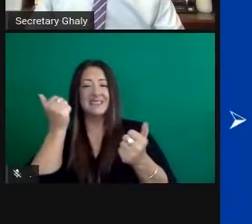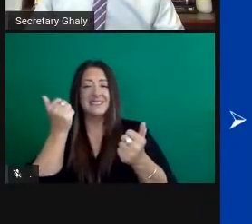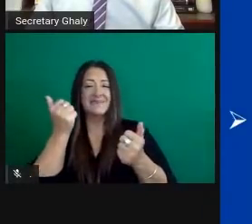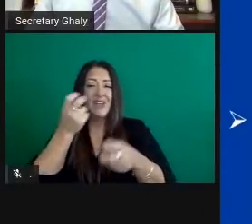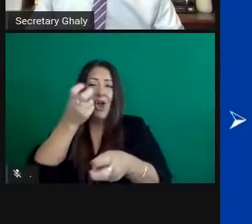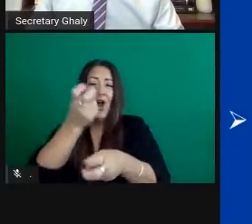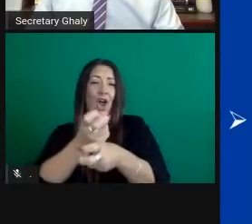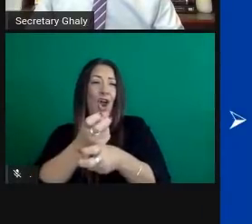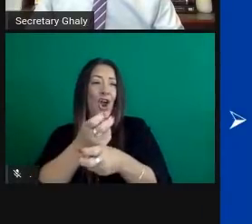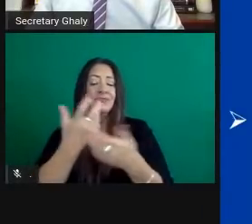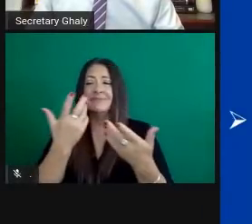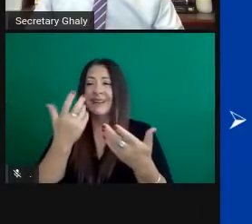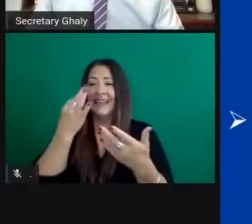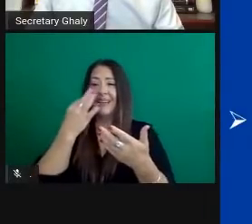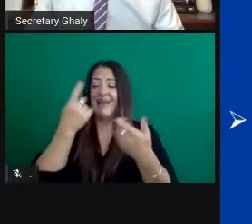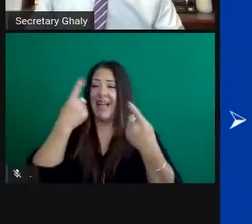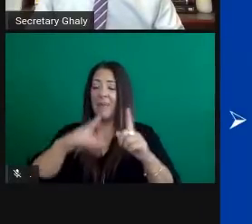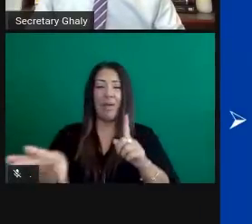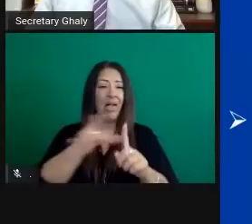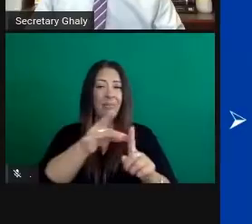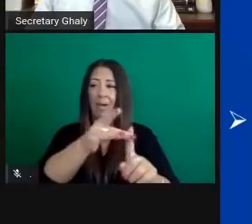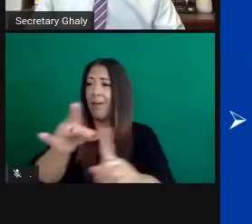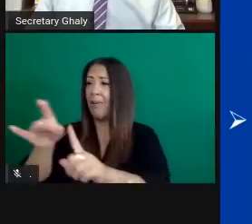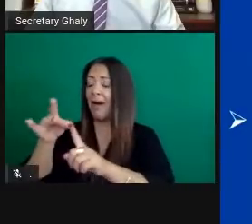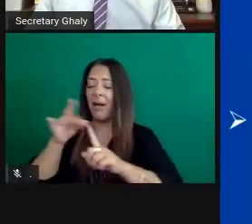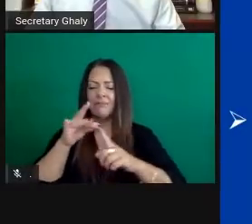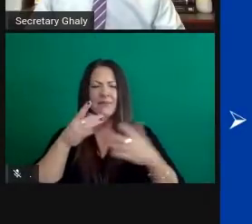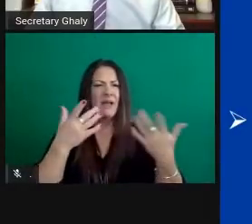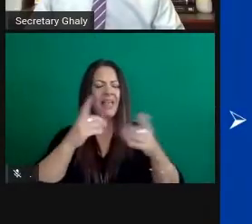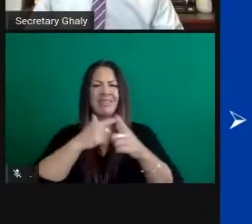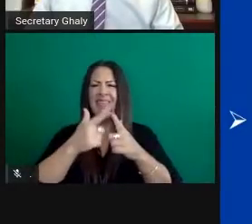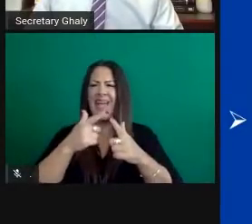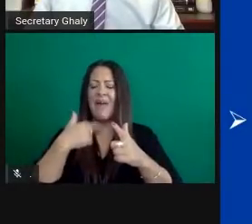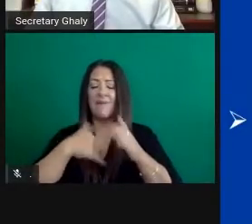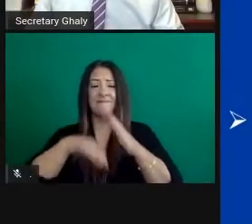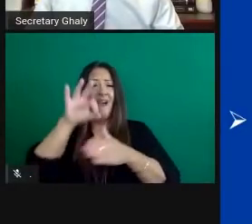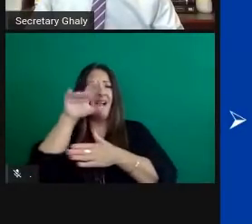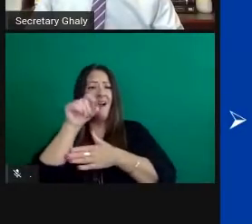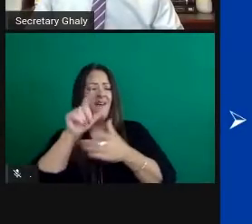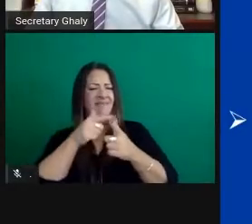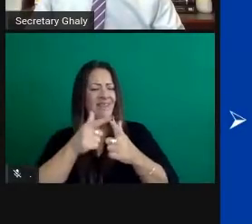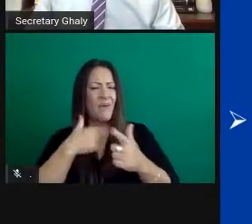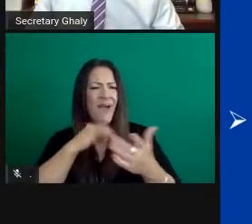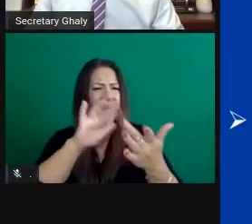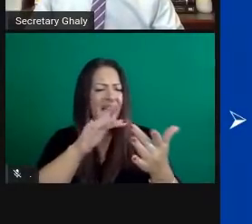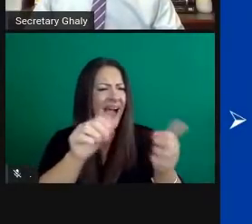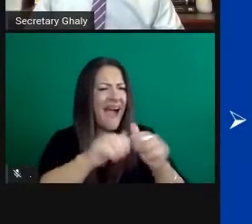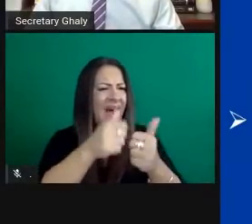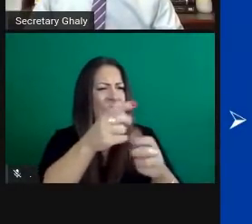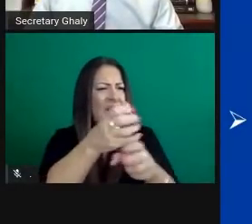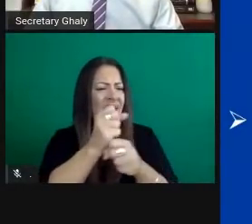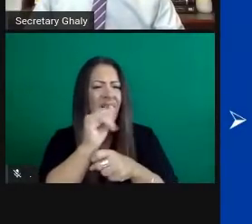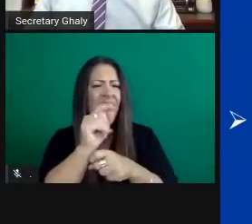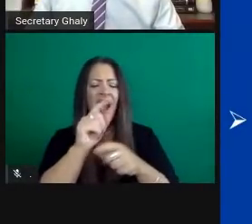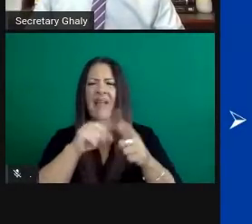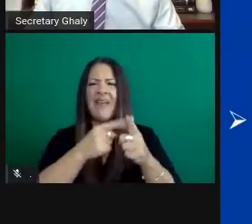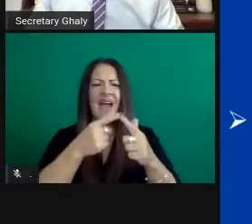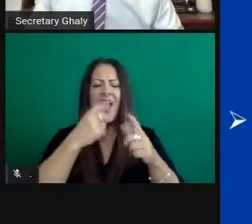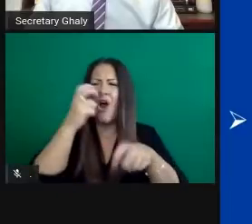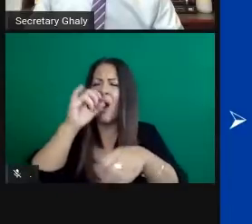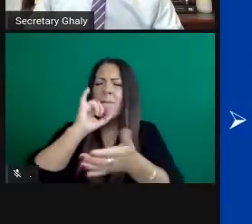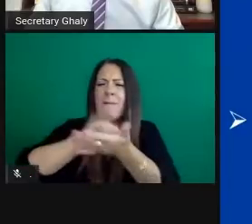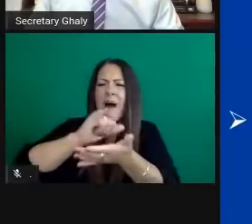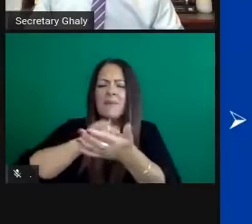to discover and probably really challenging to contact trace also pose challenges that we feel like are